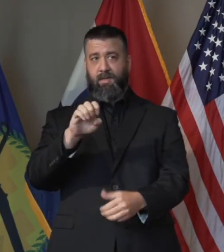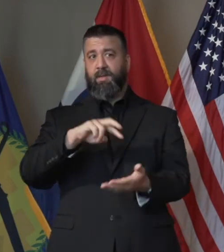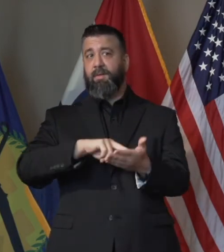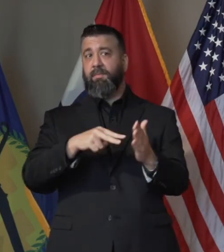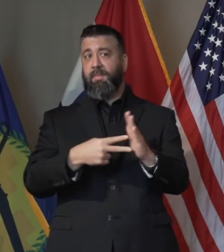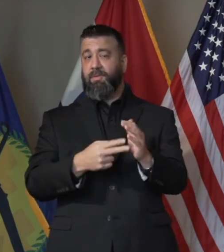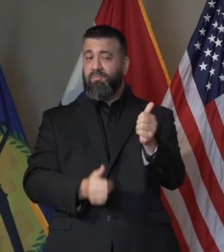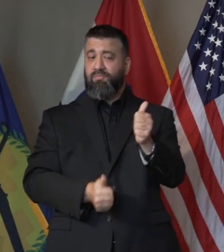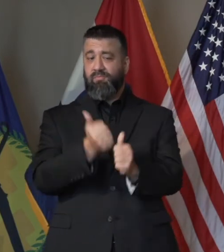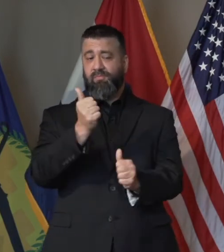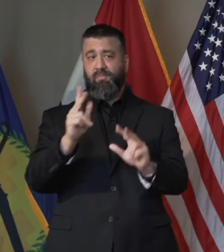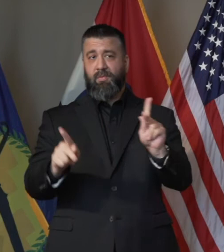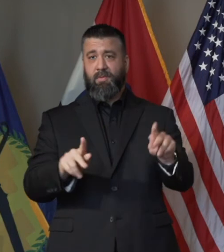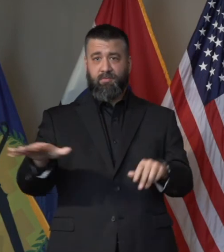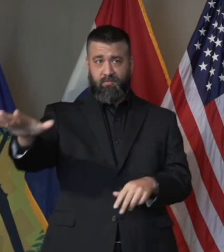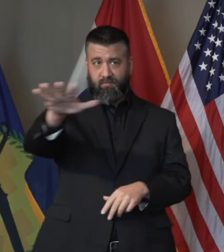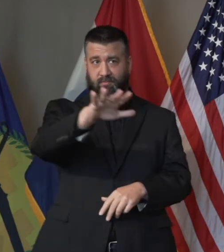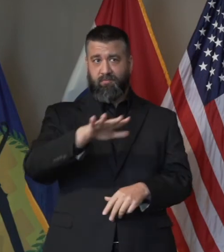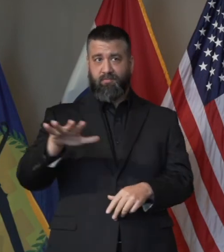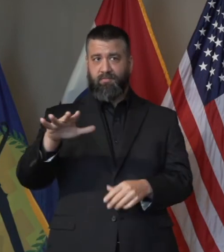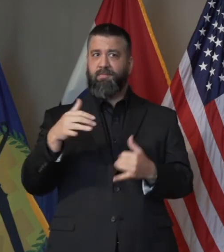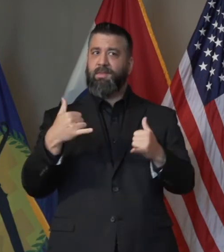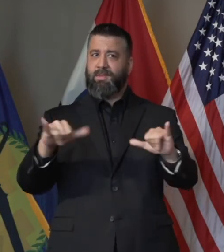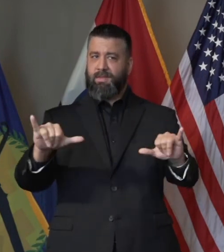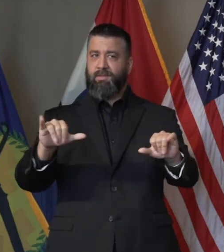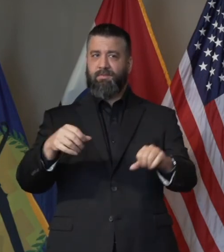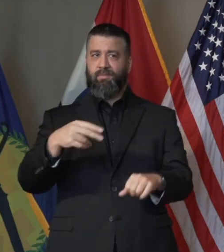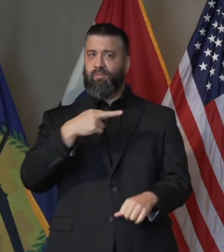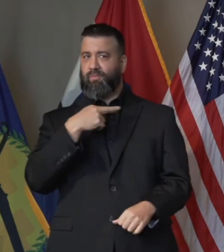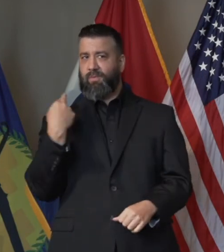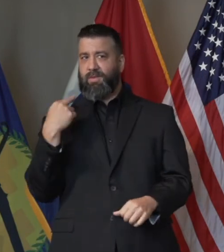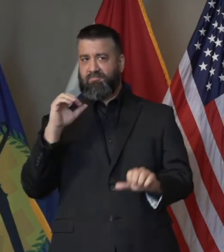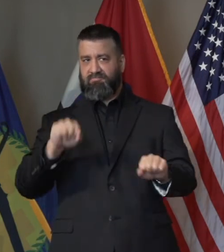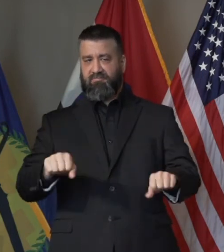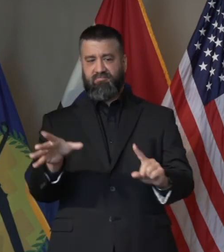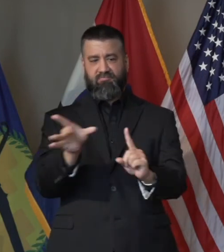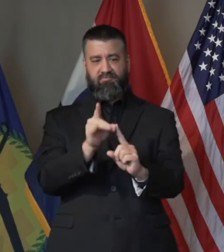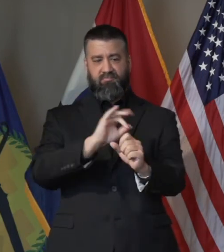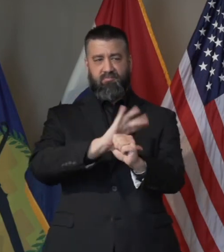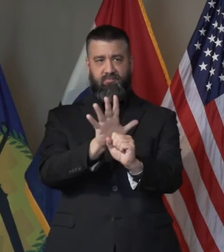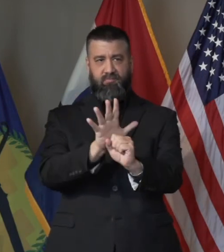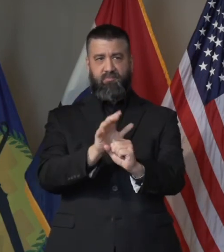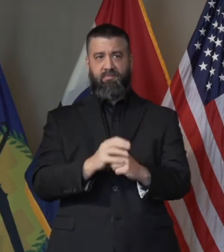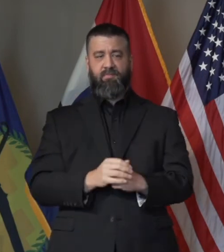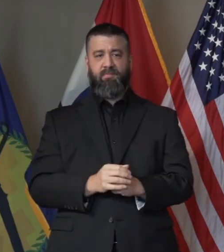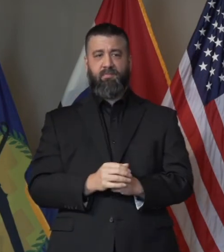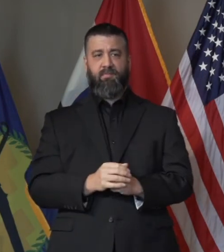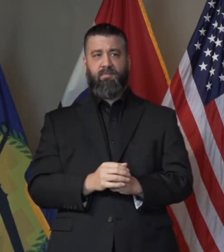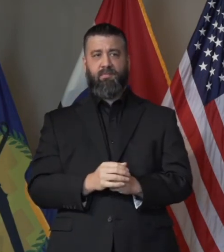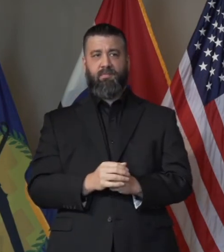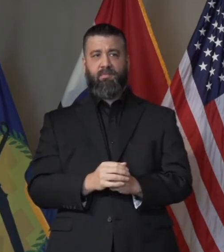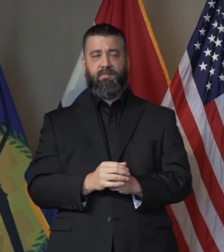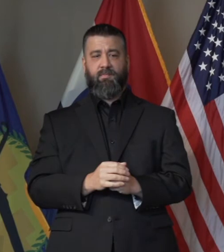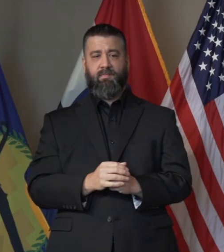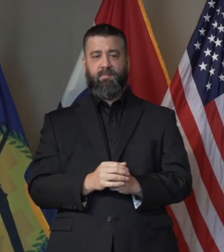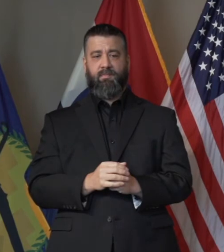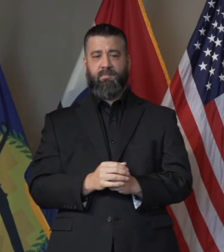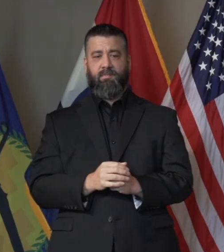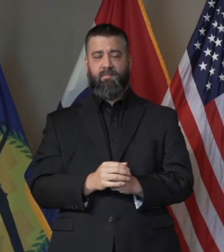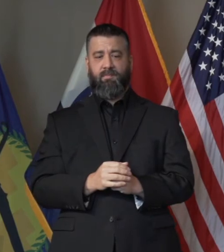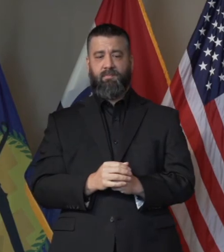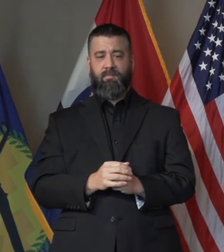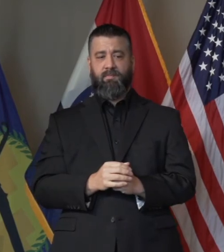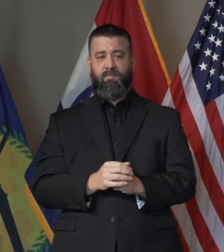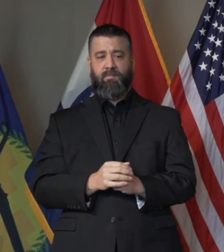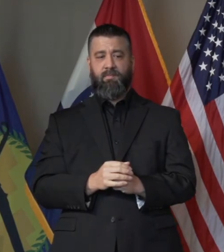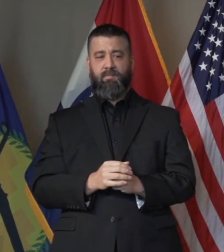vast majority of people in the region are still susceptible to COVID-19. Because the proportion of people susceptible